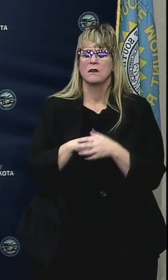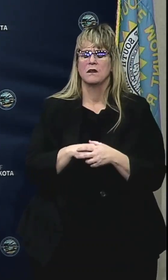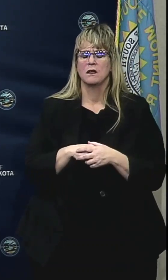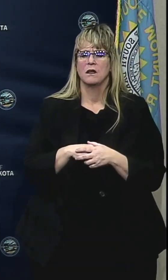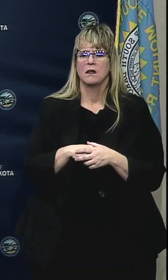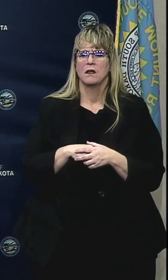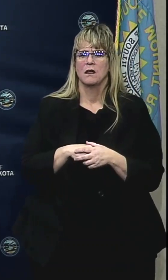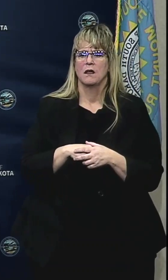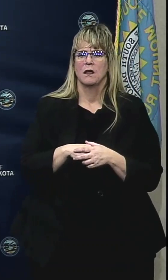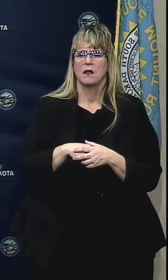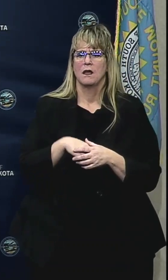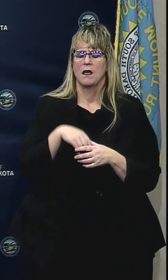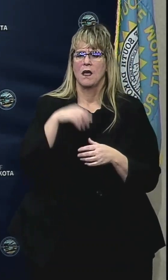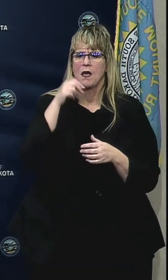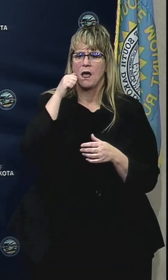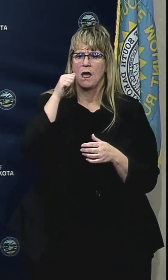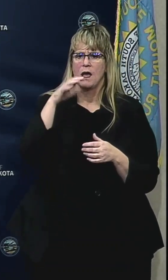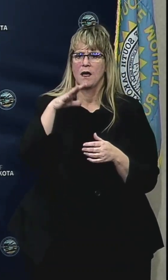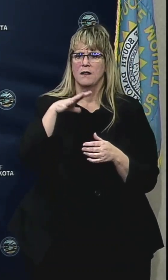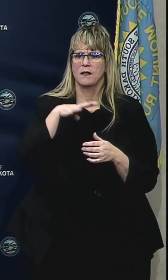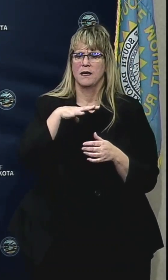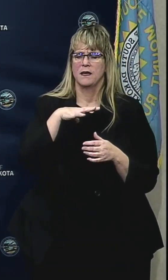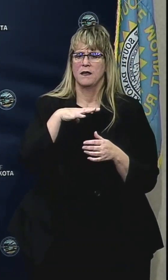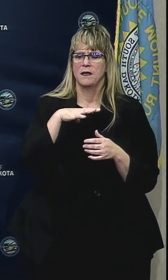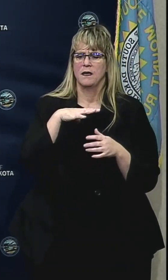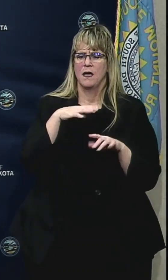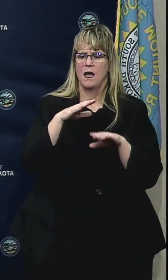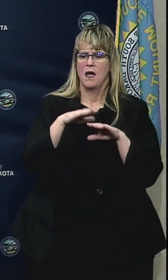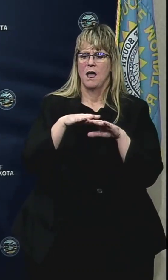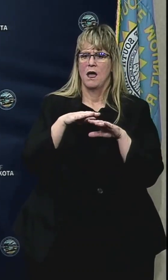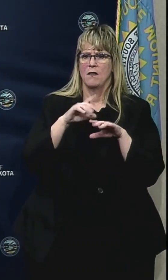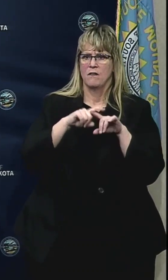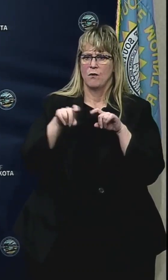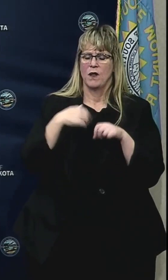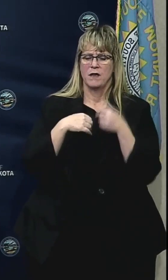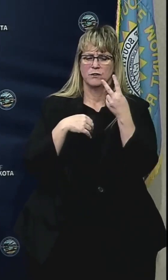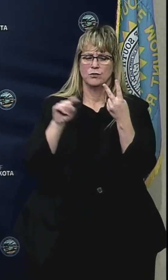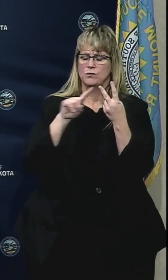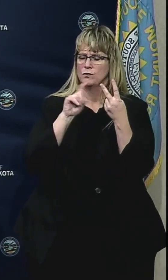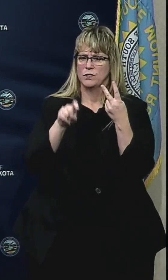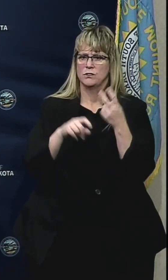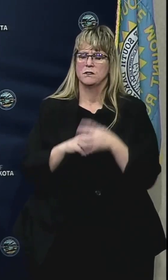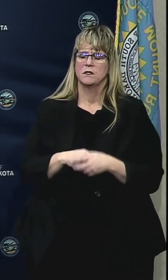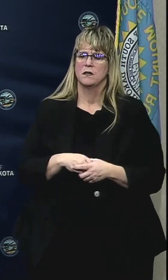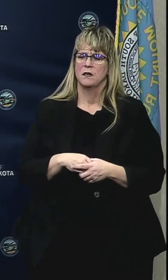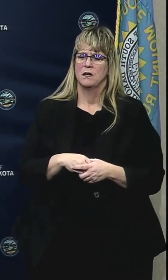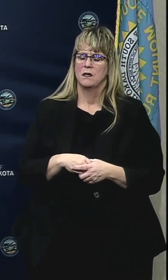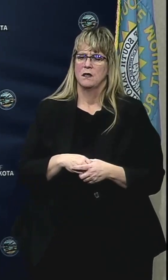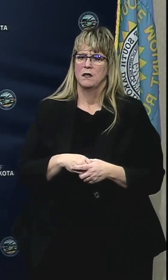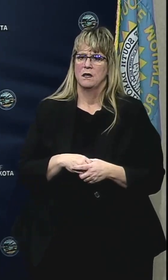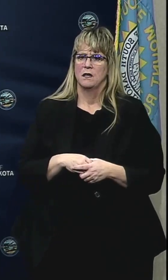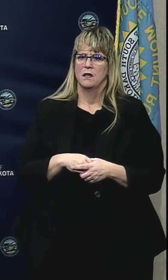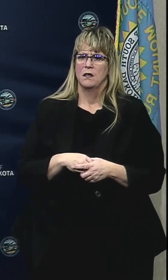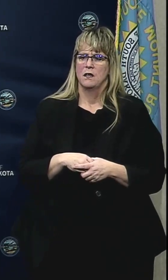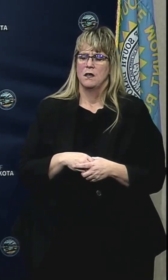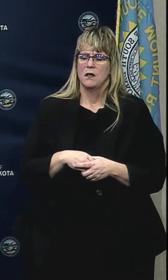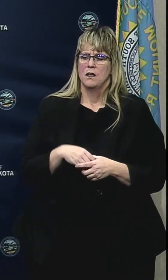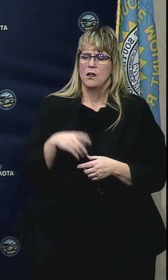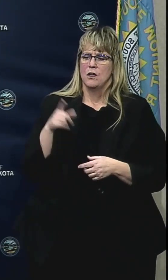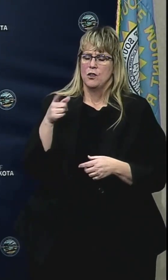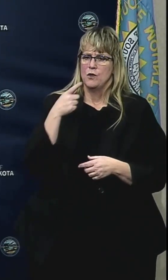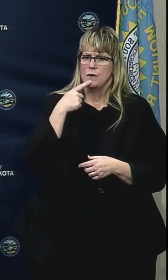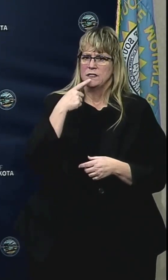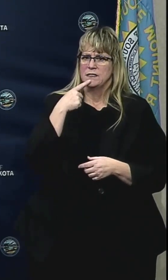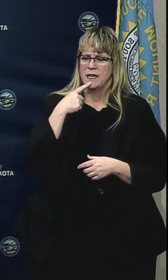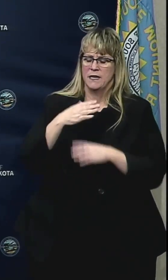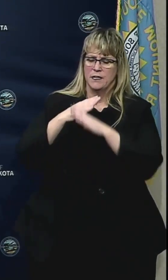Yeah, thank you, Governor. This is Fran Carr from the West River Eagle. I have two questions. Sure. You said that a shelter-in-place order would